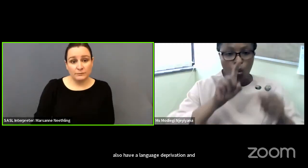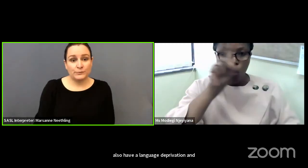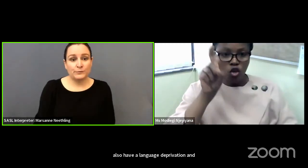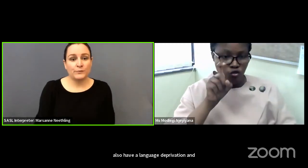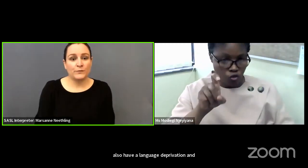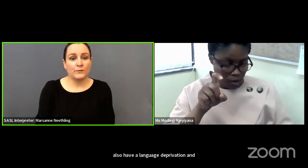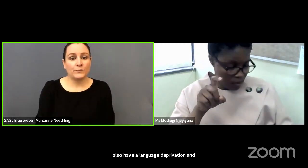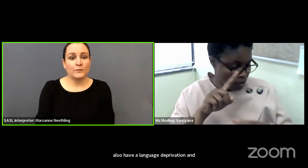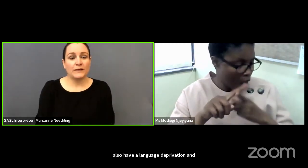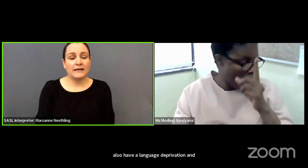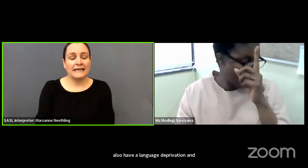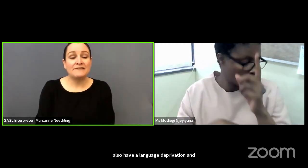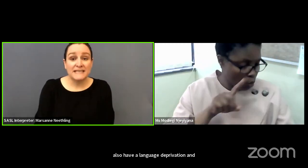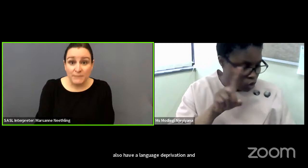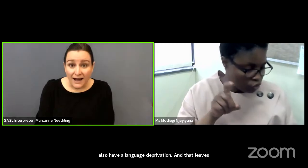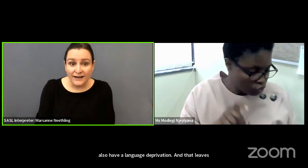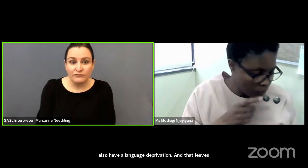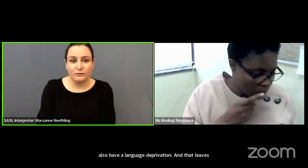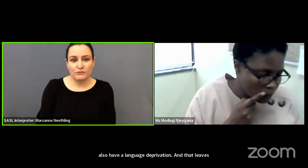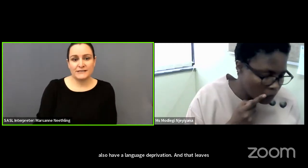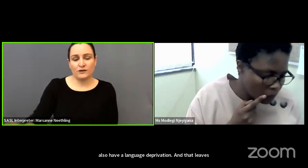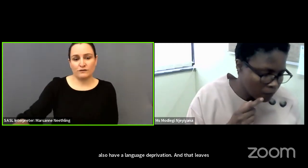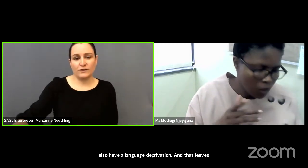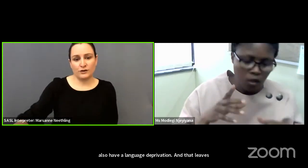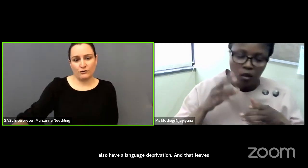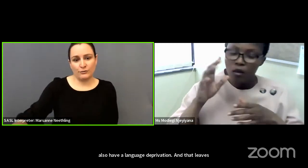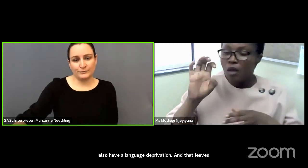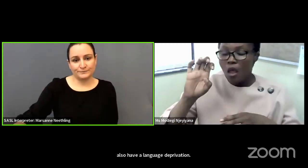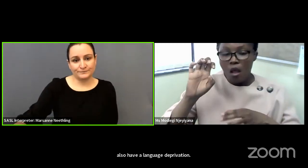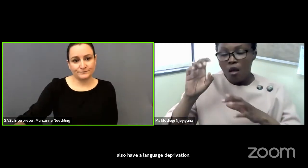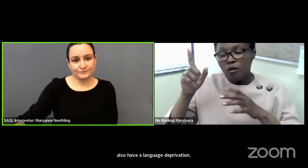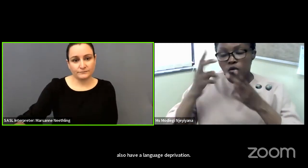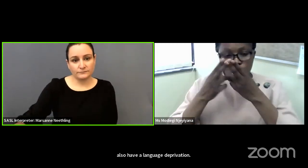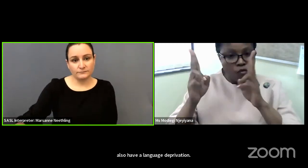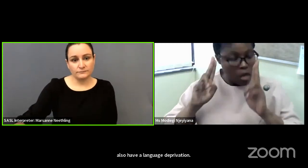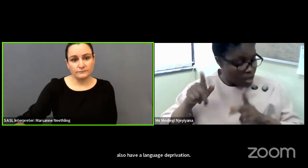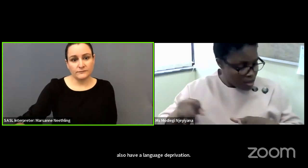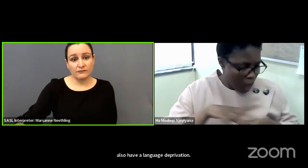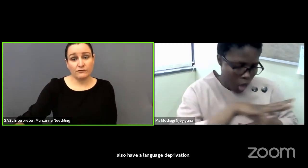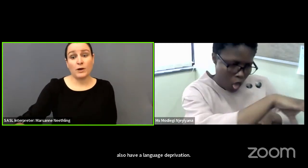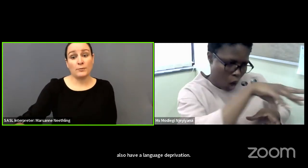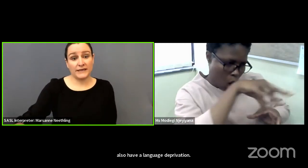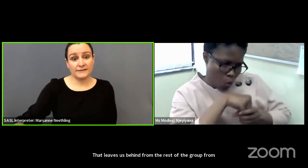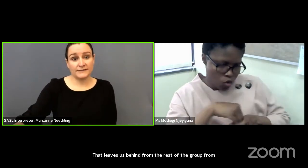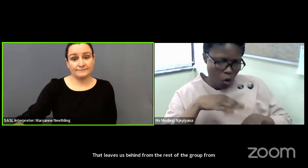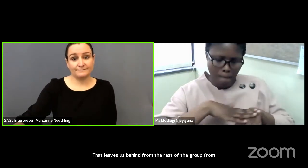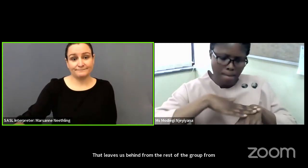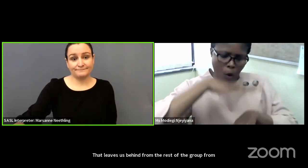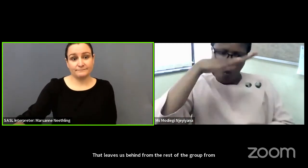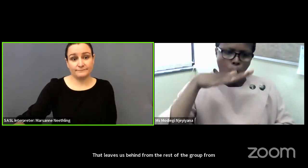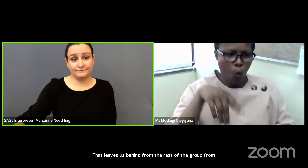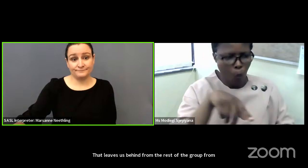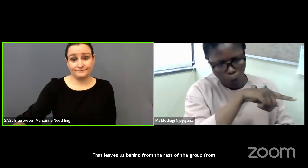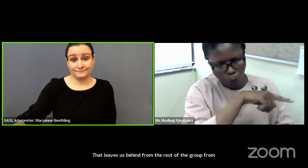that leaves us behind from the rest of the group, from our peers.